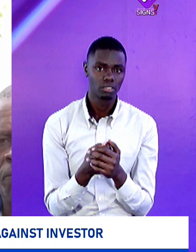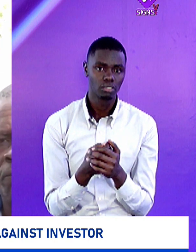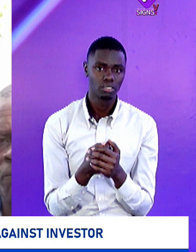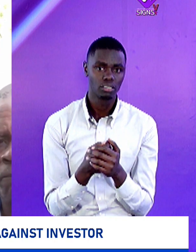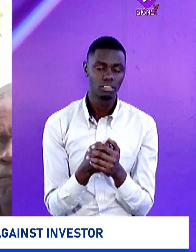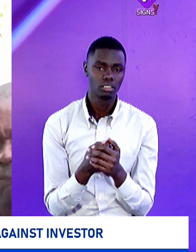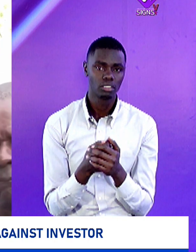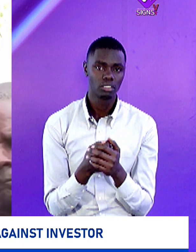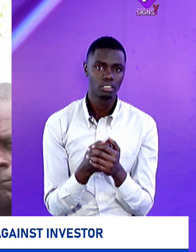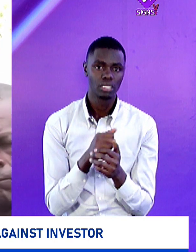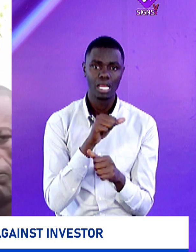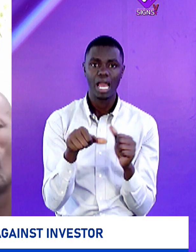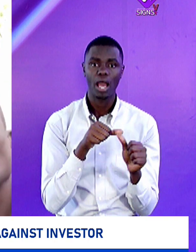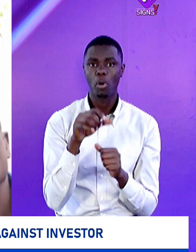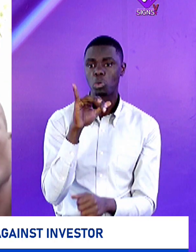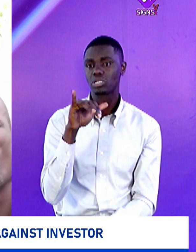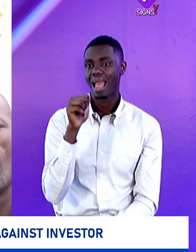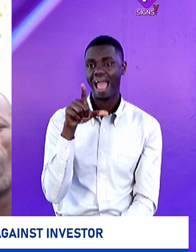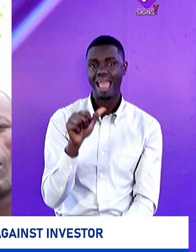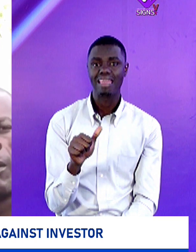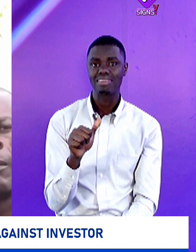with regards to Yala Swamp.